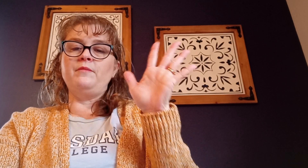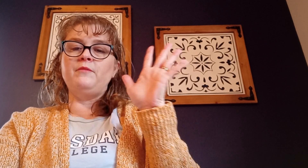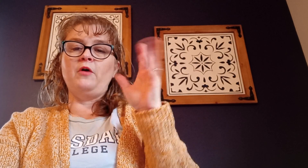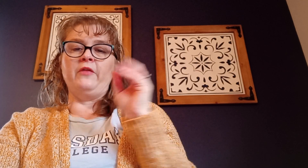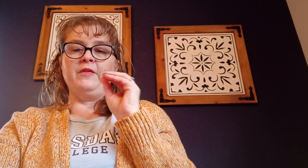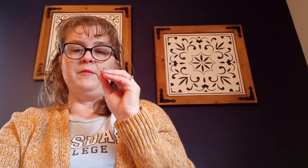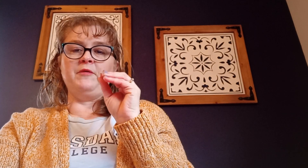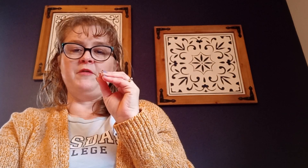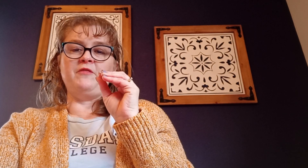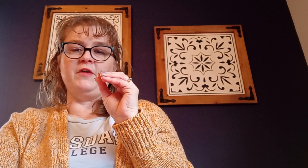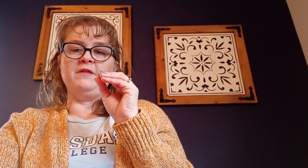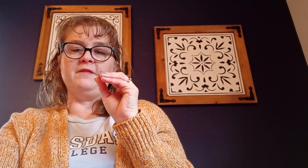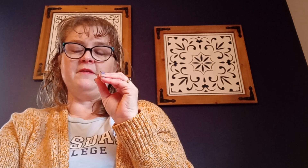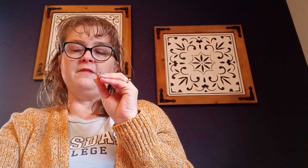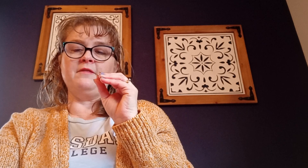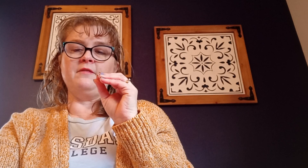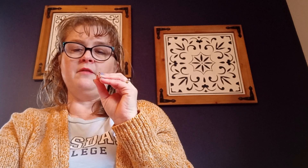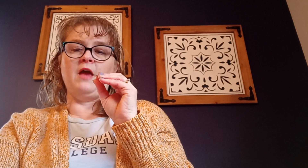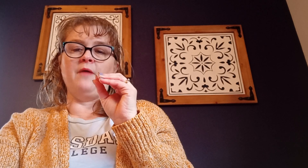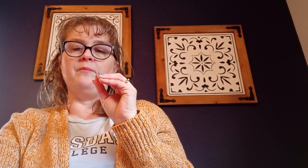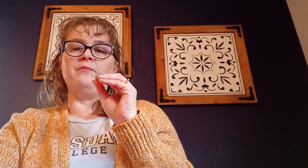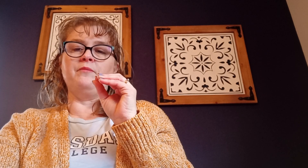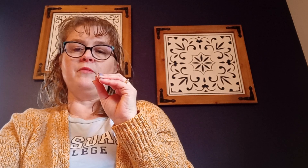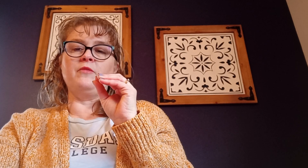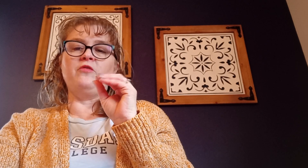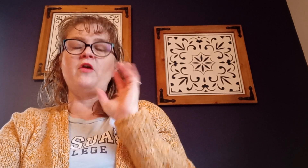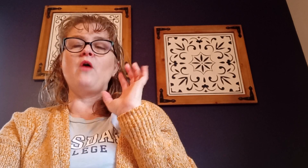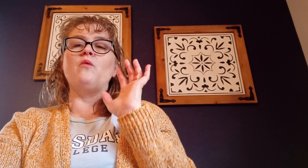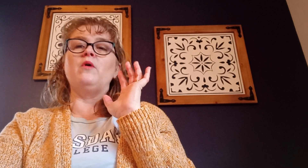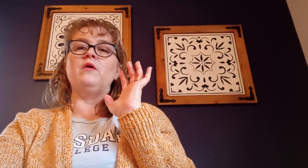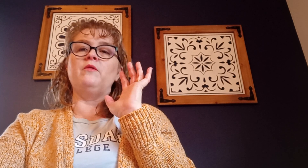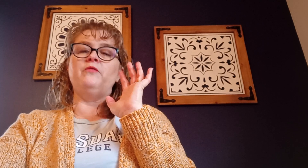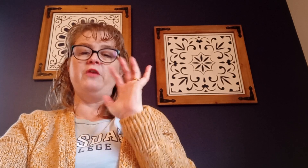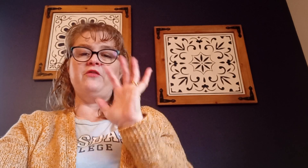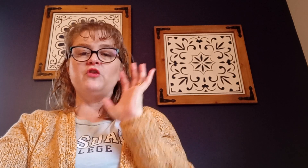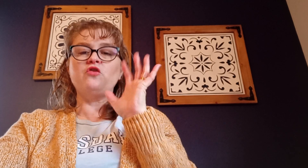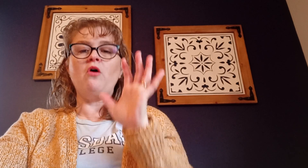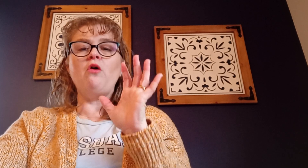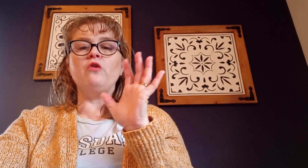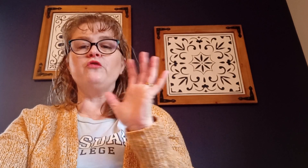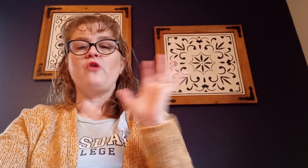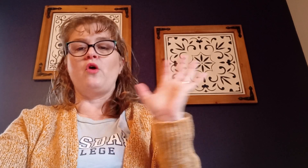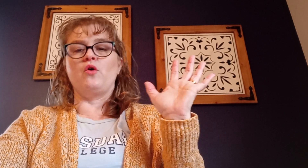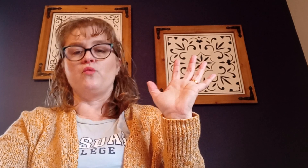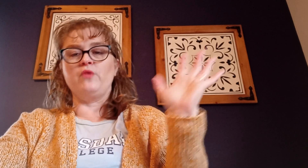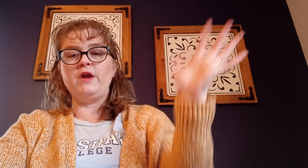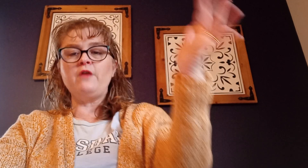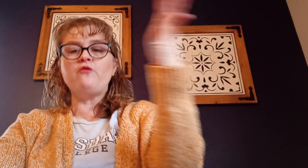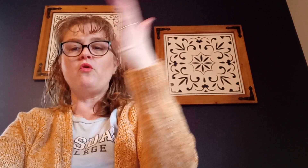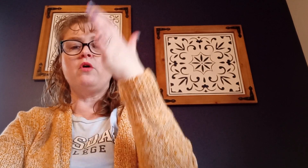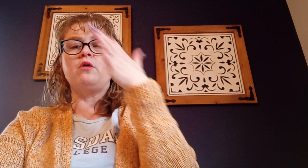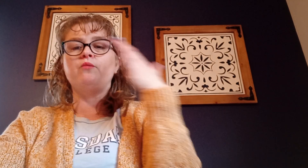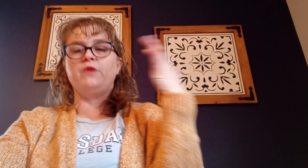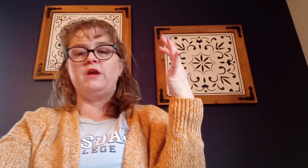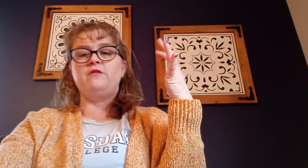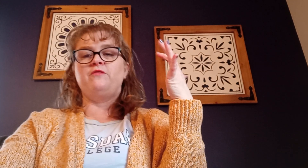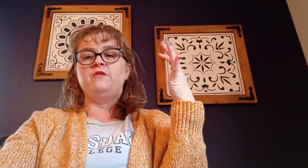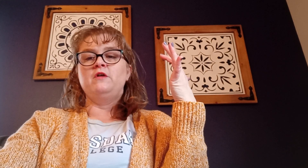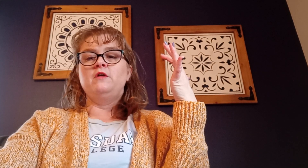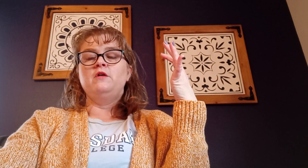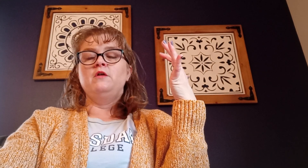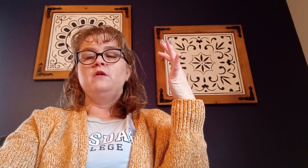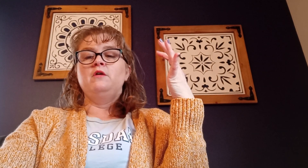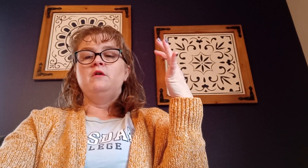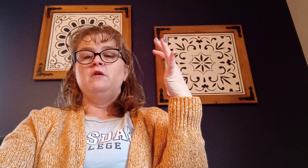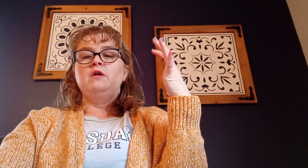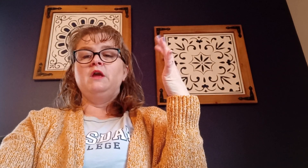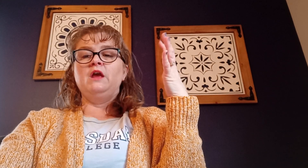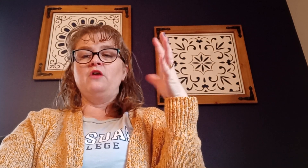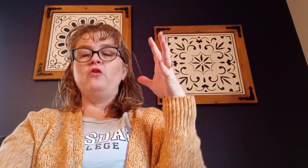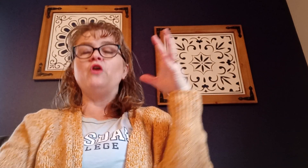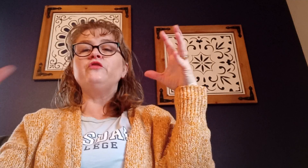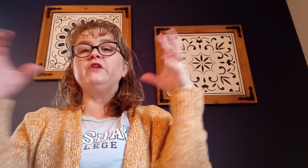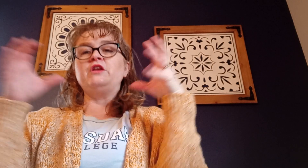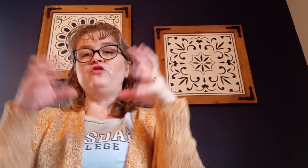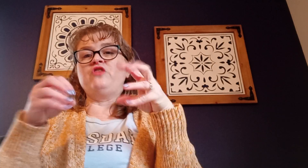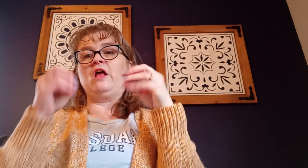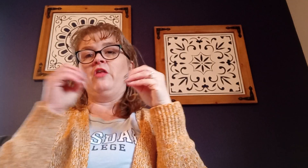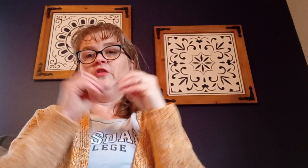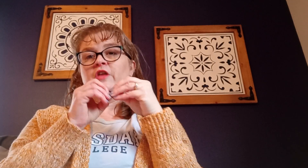hold on, let me rephrase this. Yeah. So these atolls are a ring of coral reef enclosing a shallow